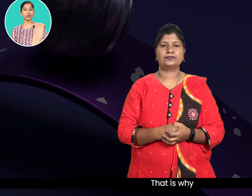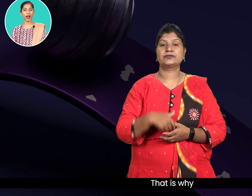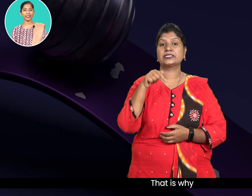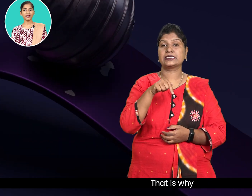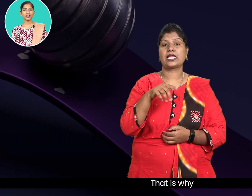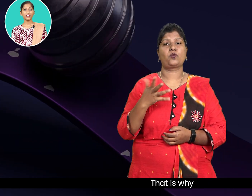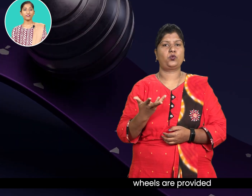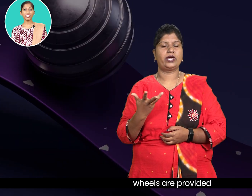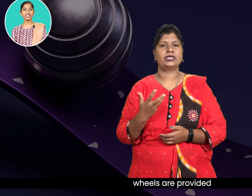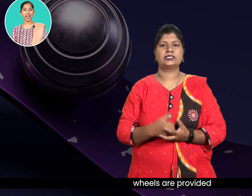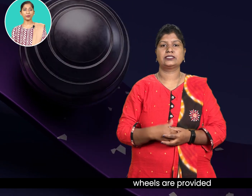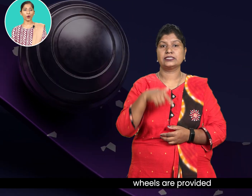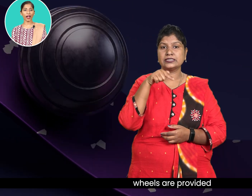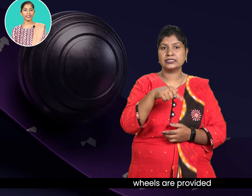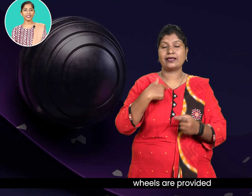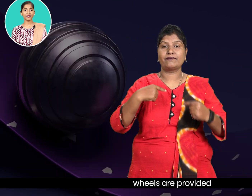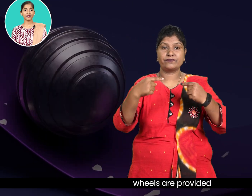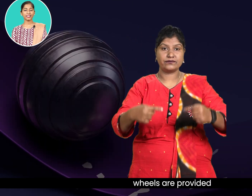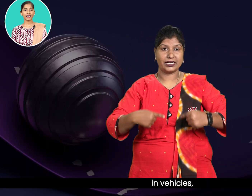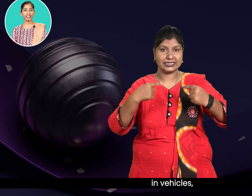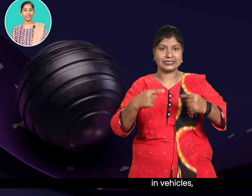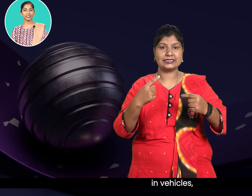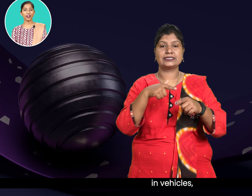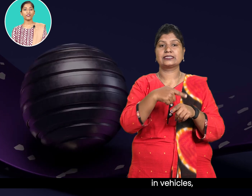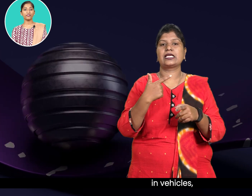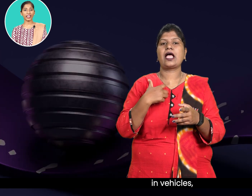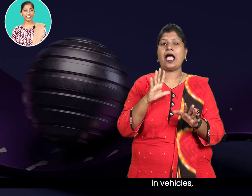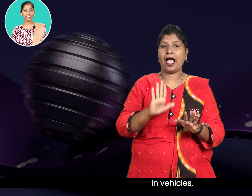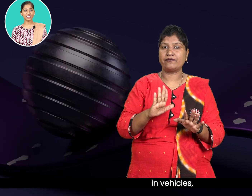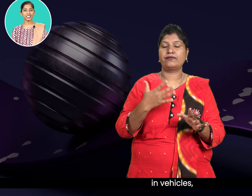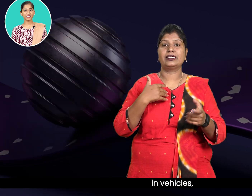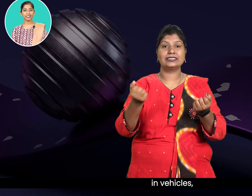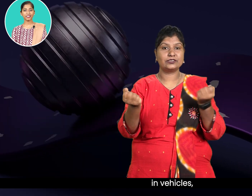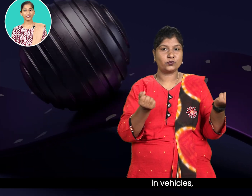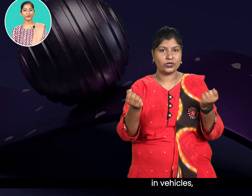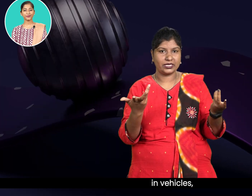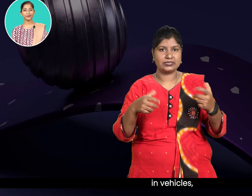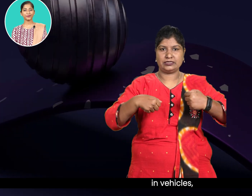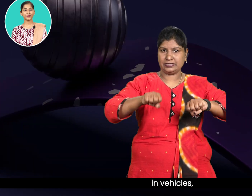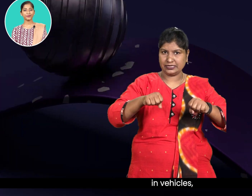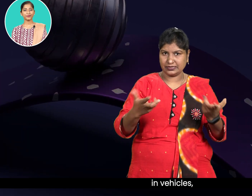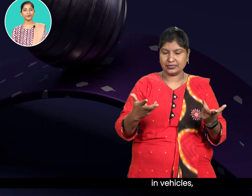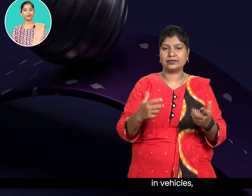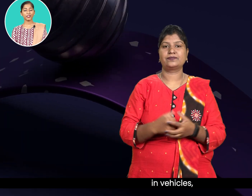That is why wheels are provided in vehicles,